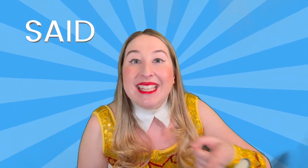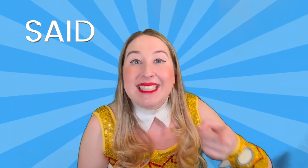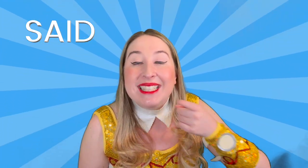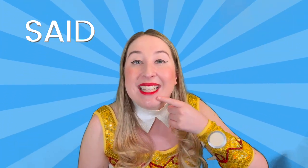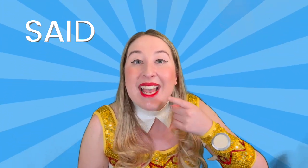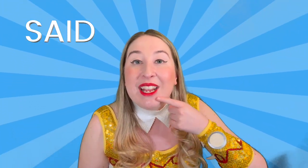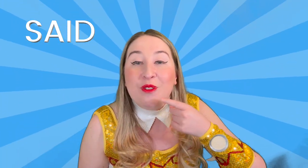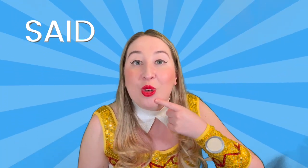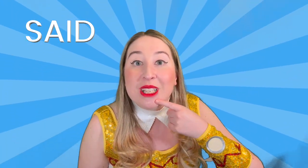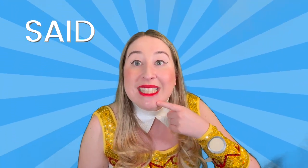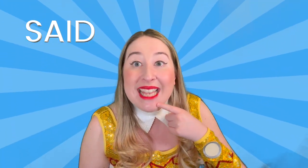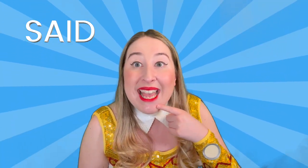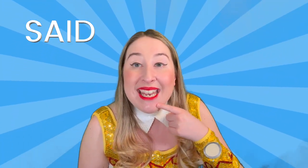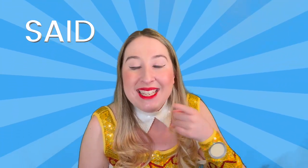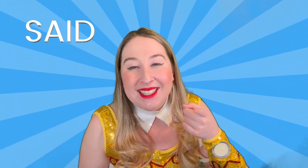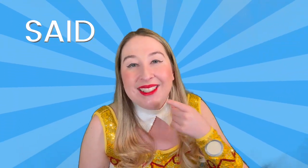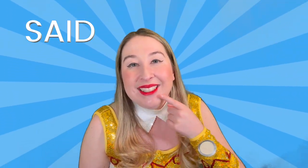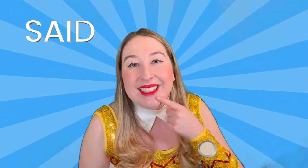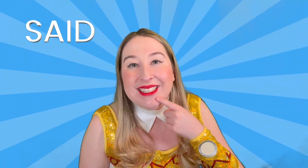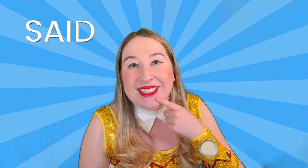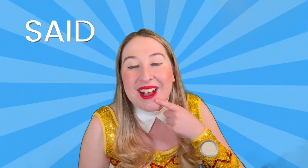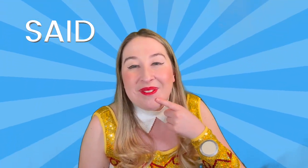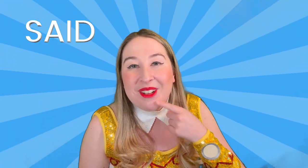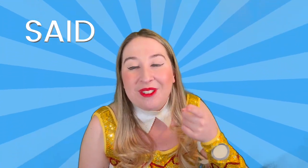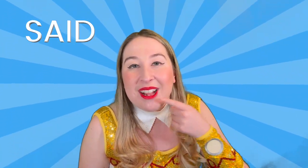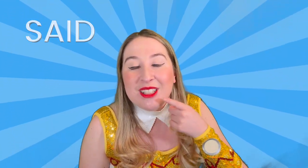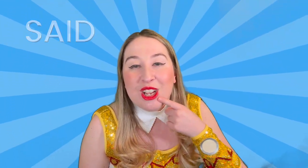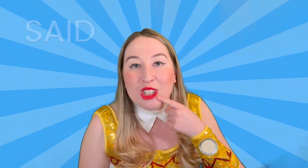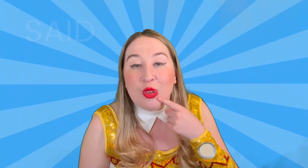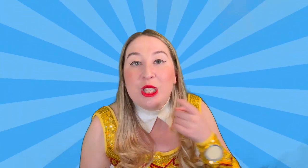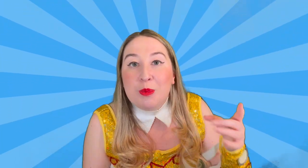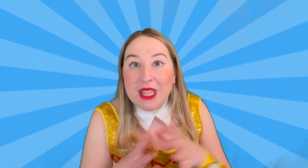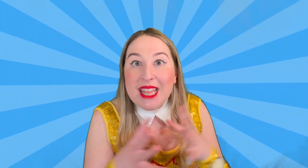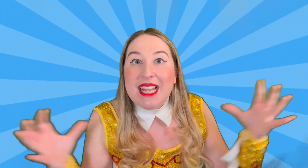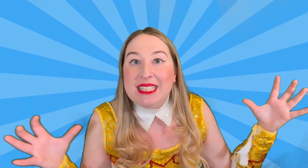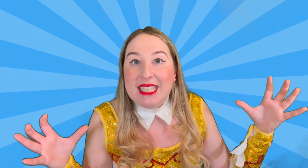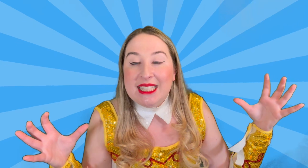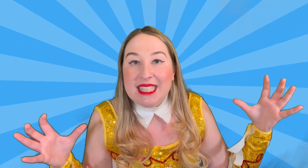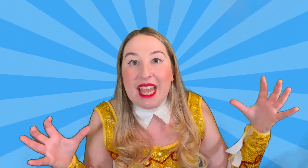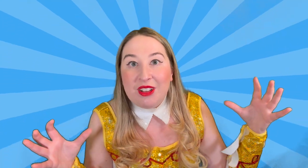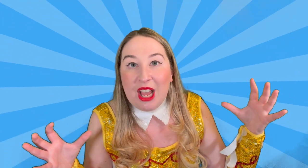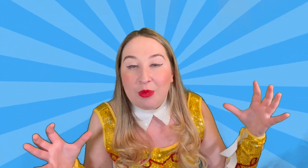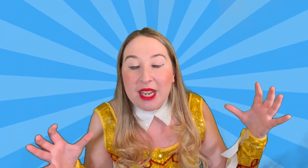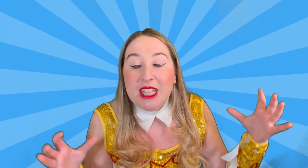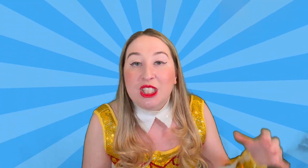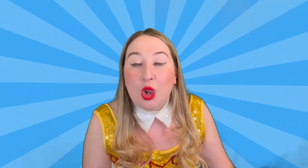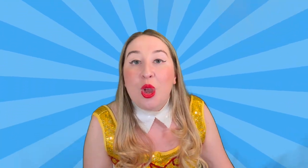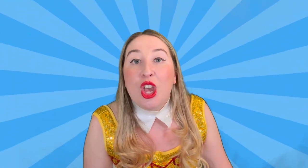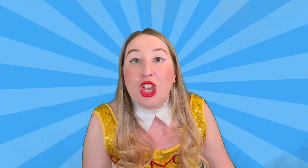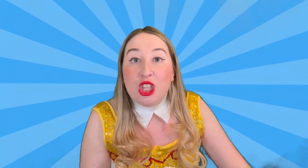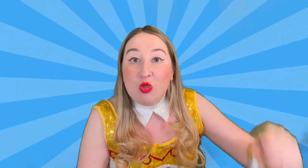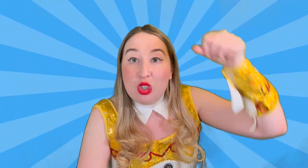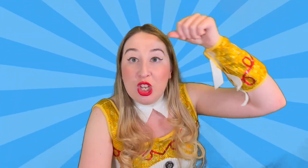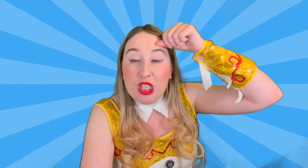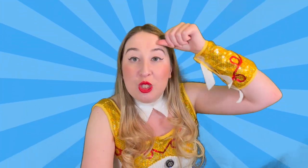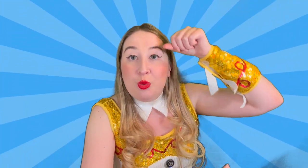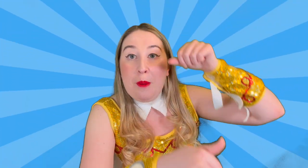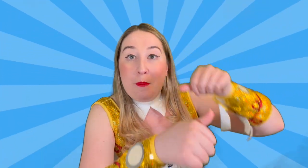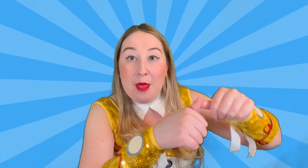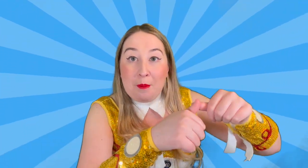the sign for said. Good job, my friends. So let's put that sentence together now. Ready? So you just